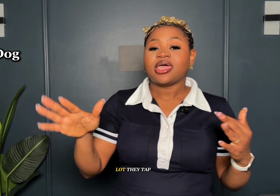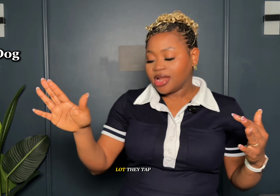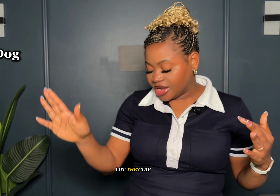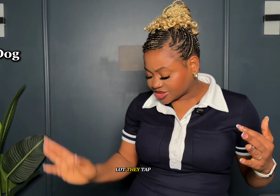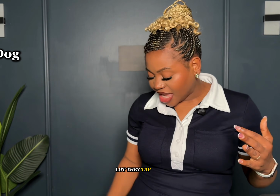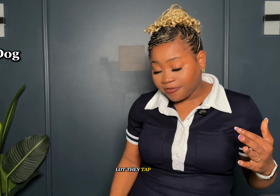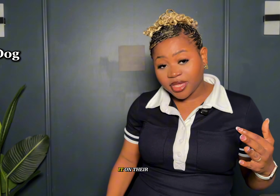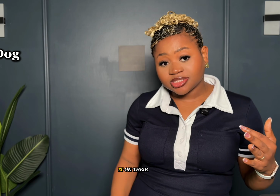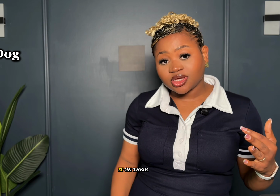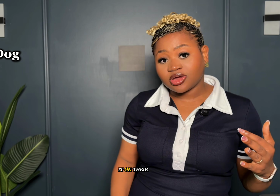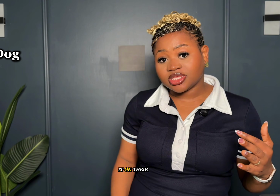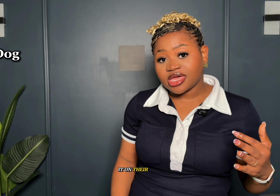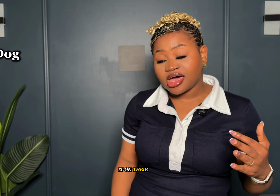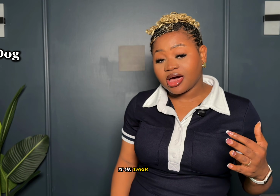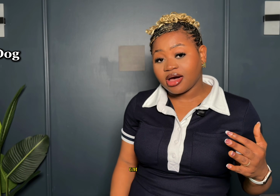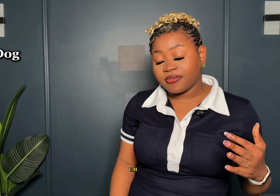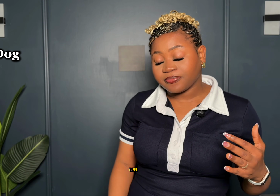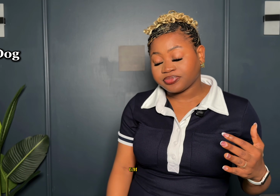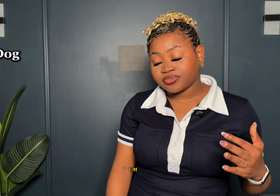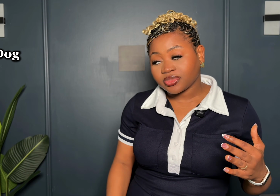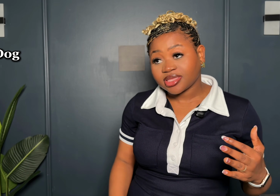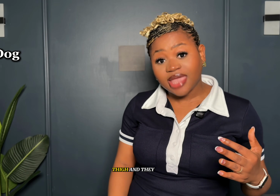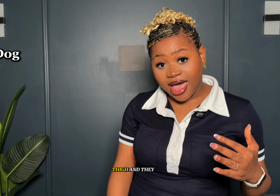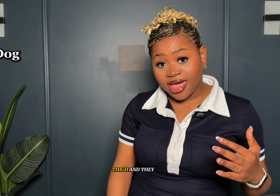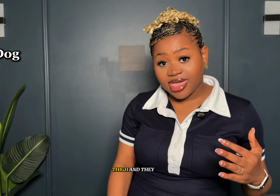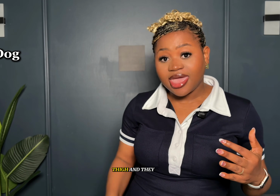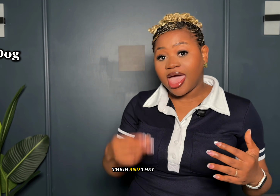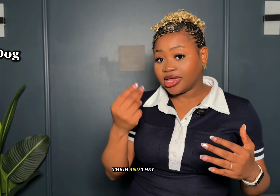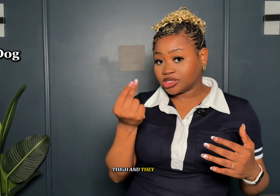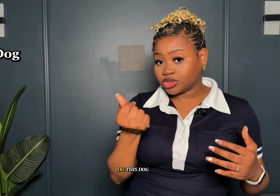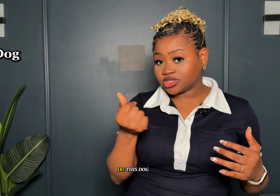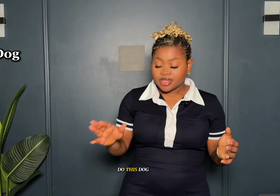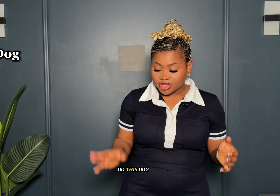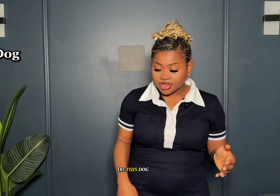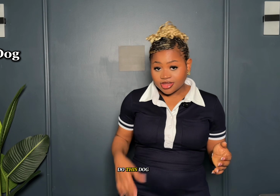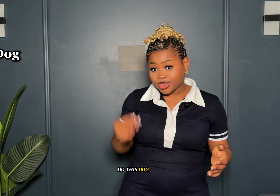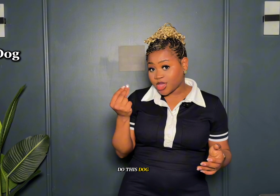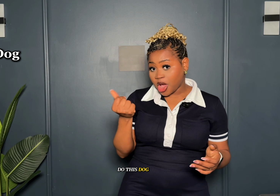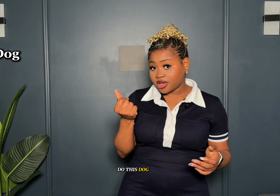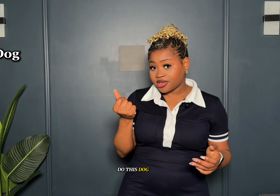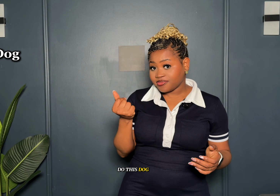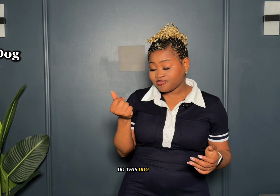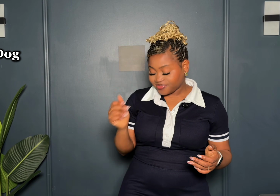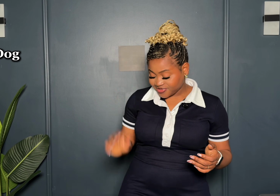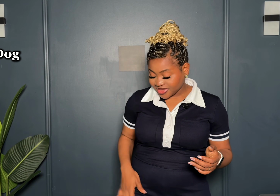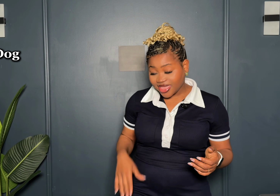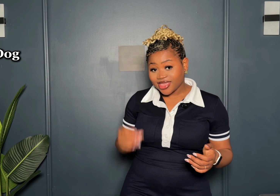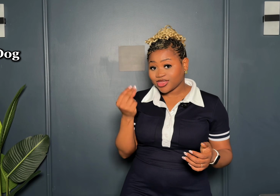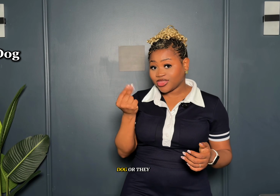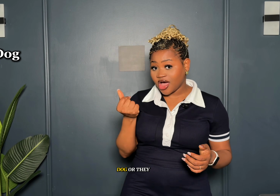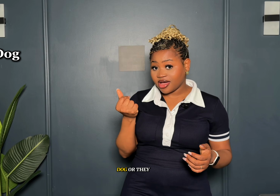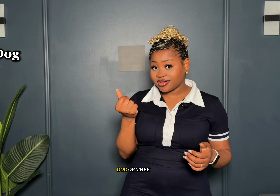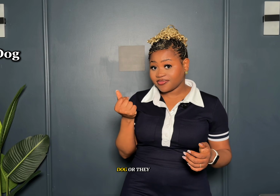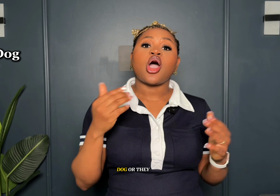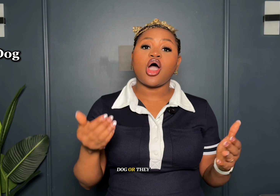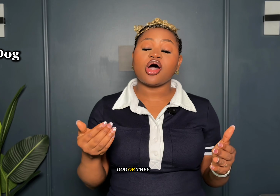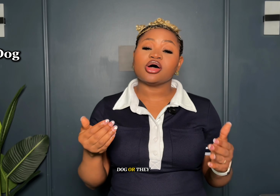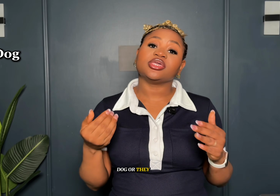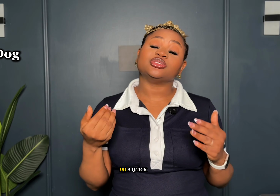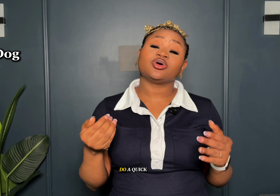They tap it on their thigh and they do this. Dog. Dog. Or they do a